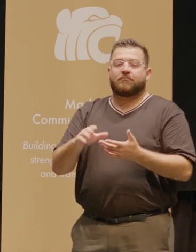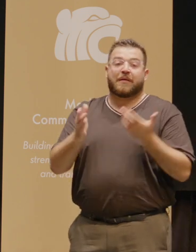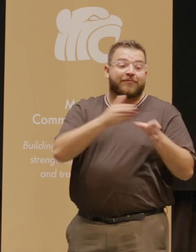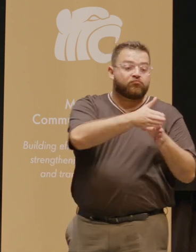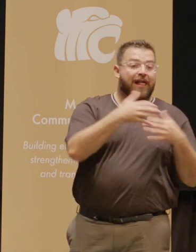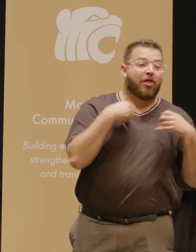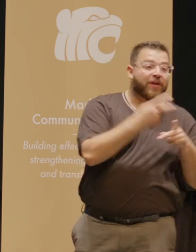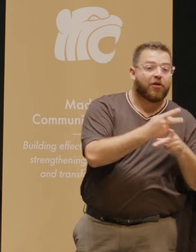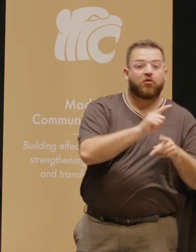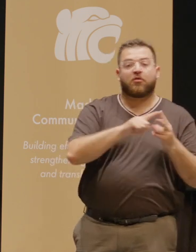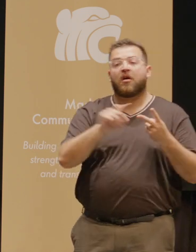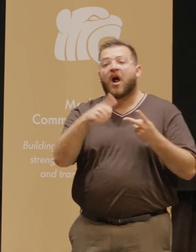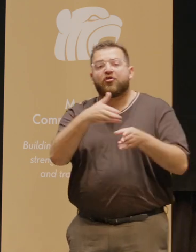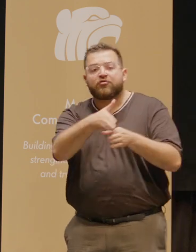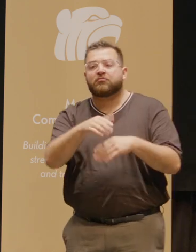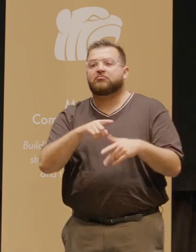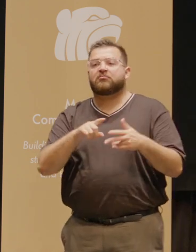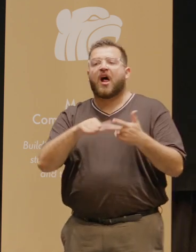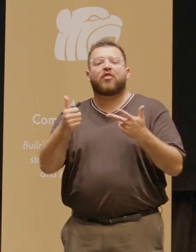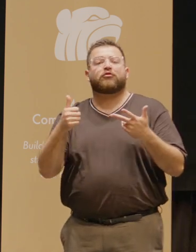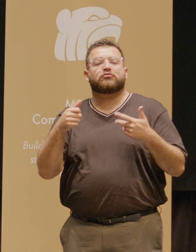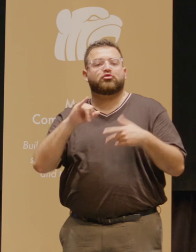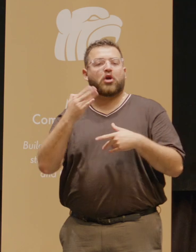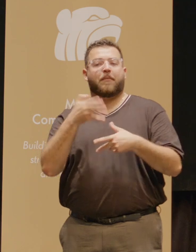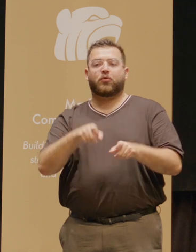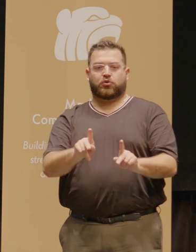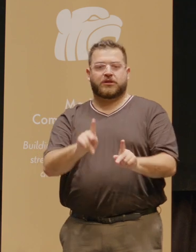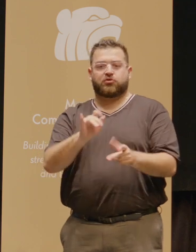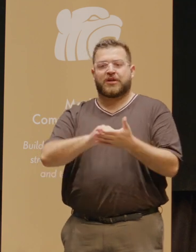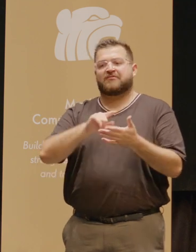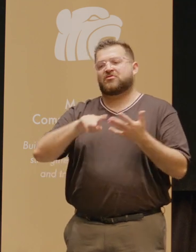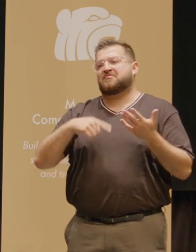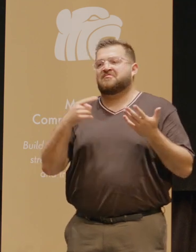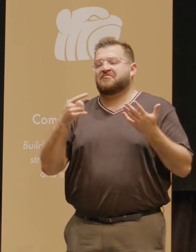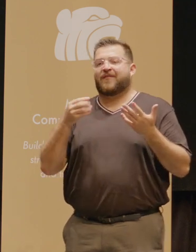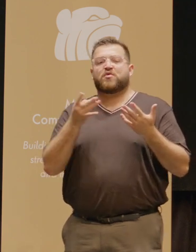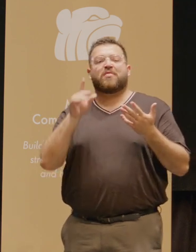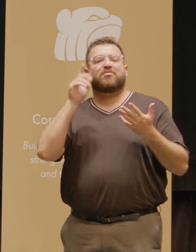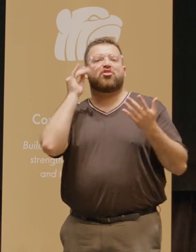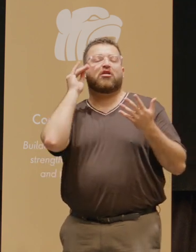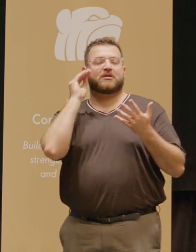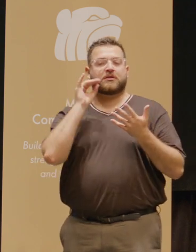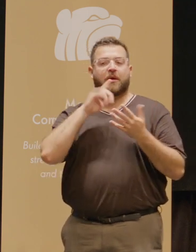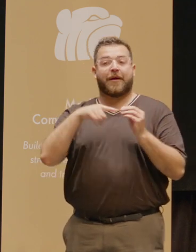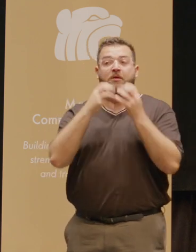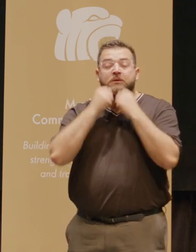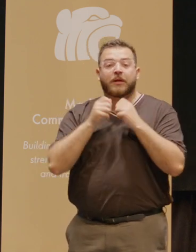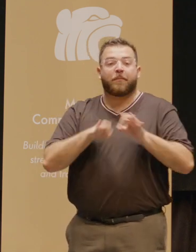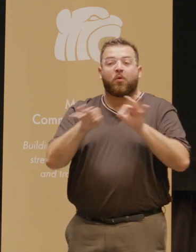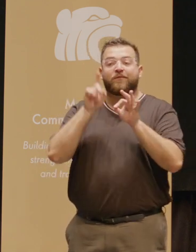other job opportunities within our local economies? So those are just some thoughts around how important that is to us and how we're going to